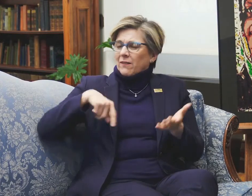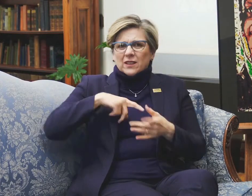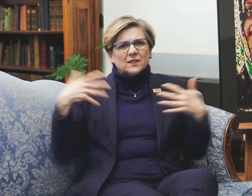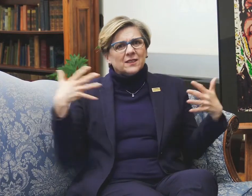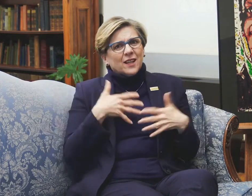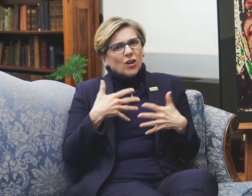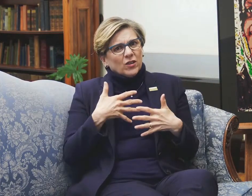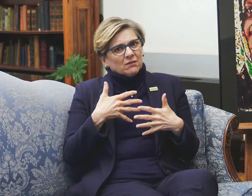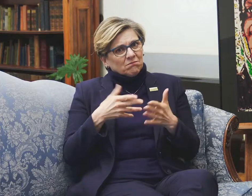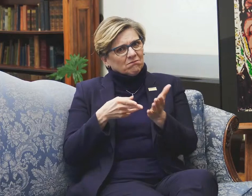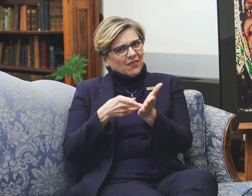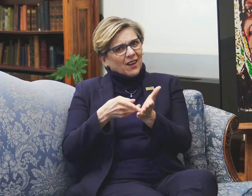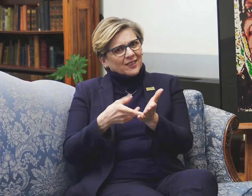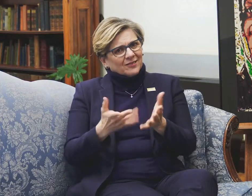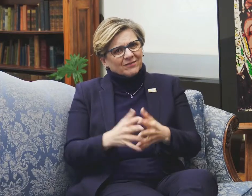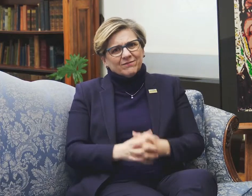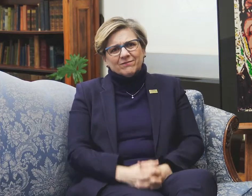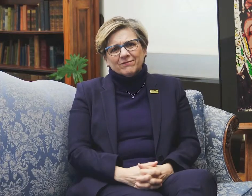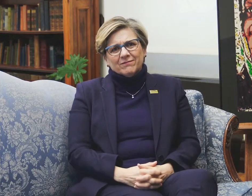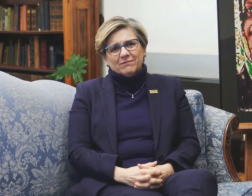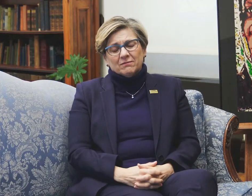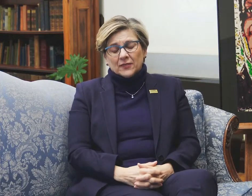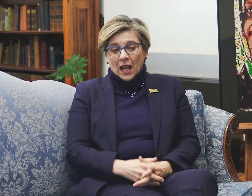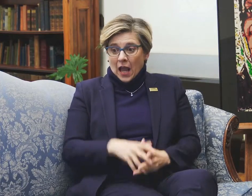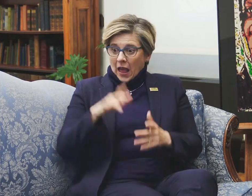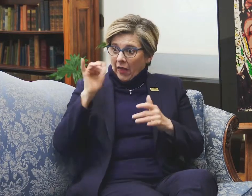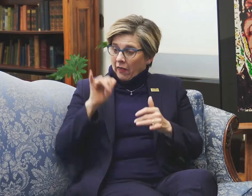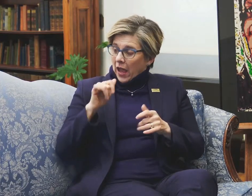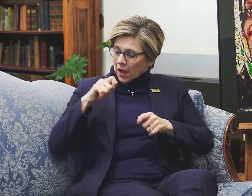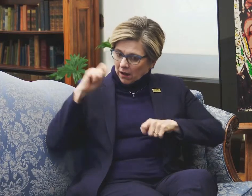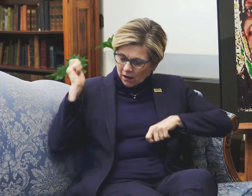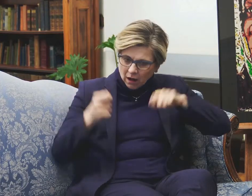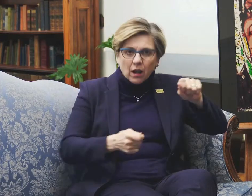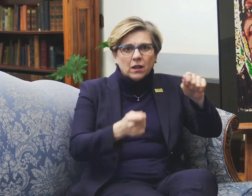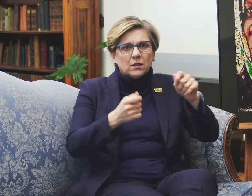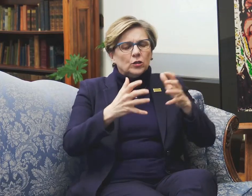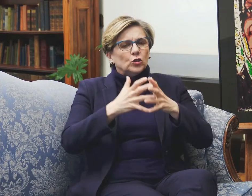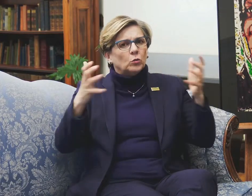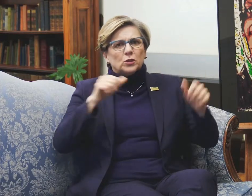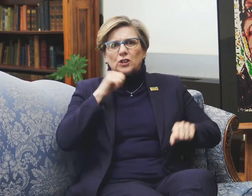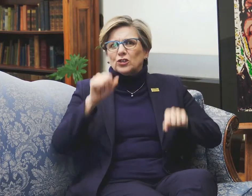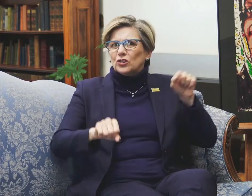honestly. Rapid change such as this creates so much uncertainty.